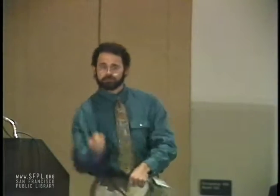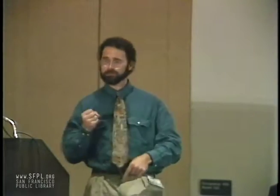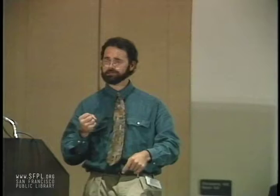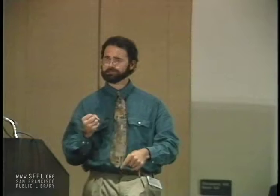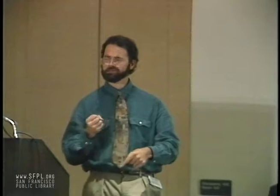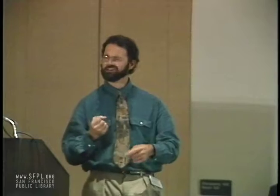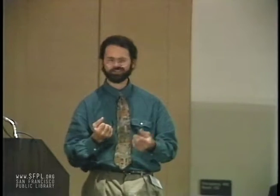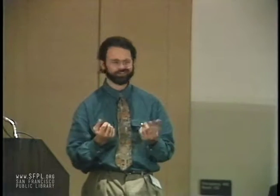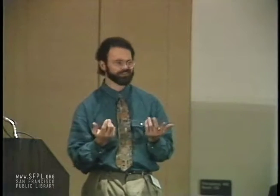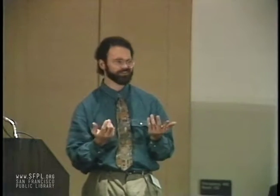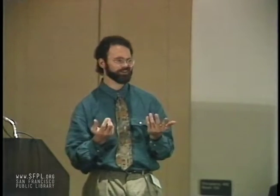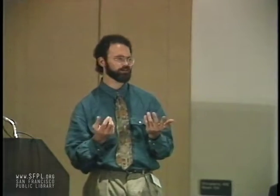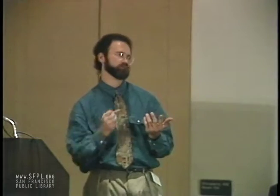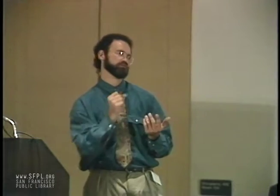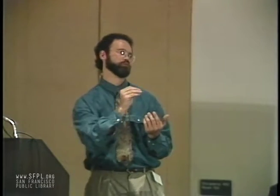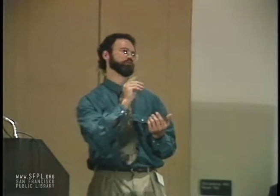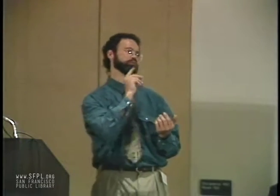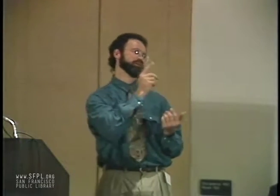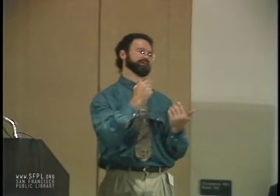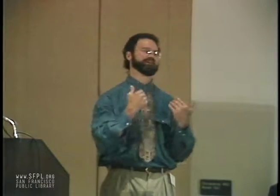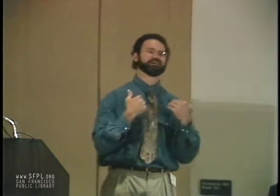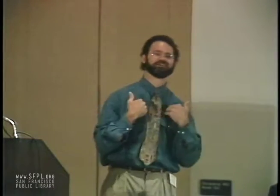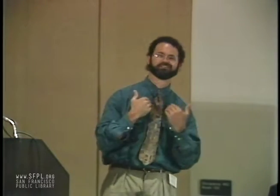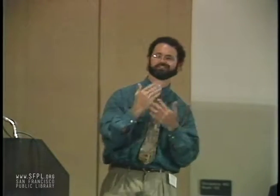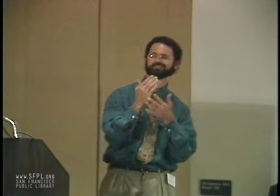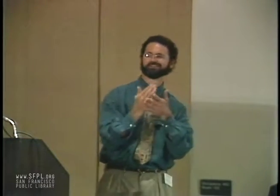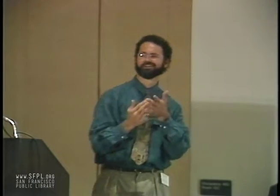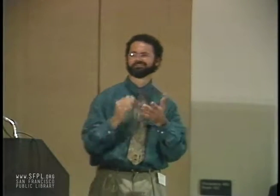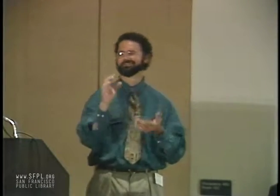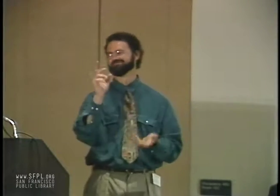child. Do you remove that deaf child from that family?